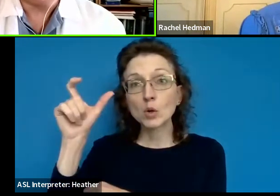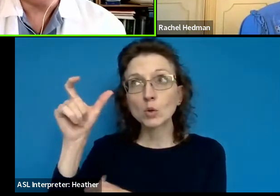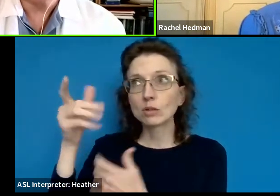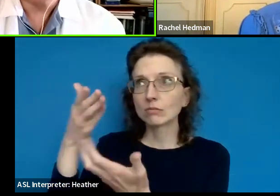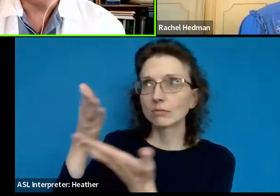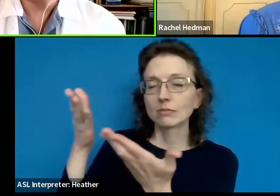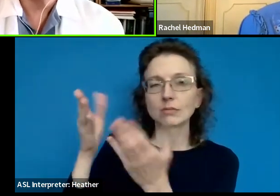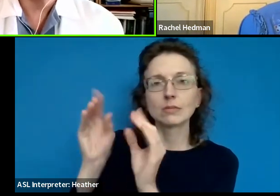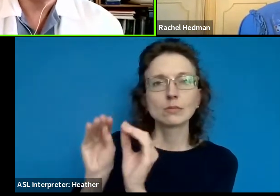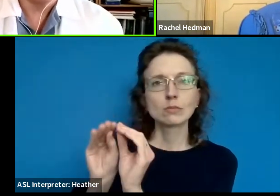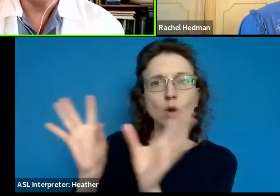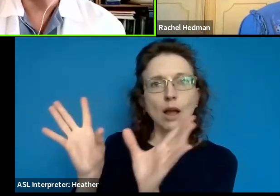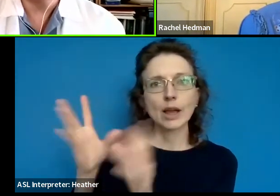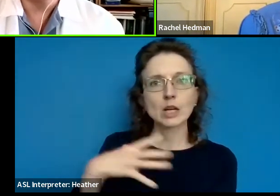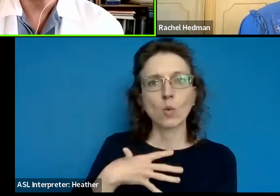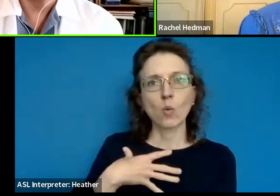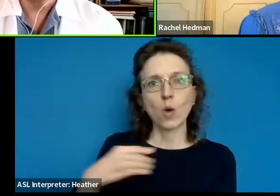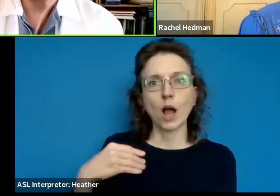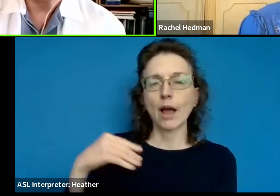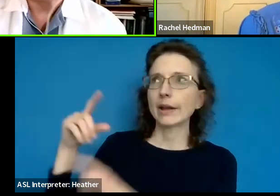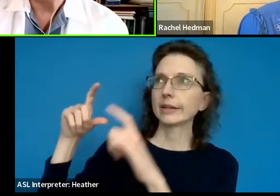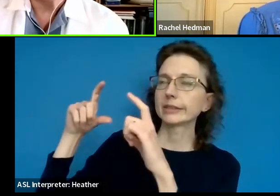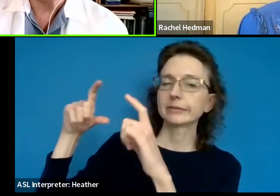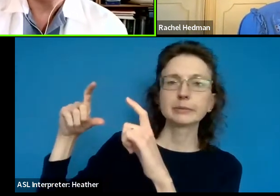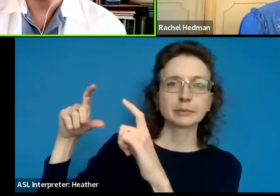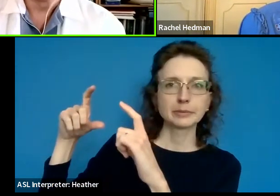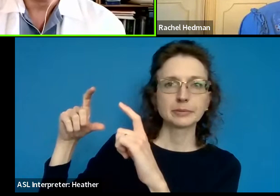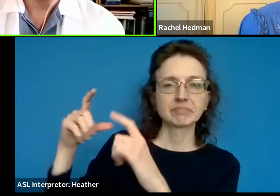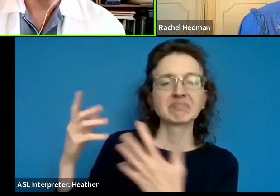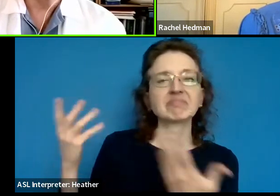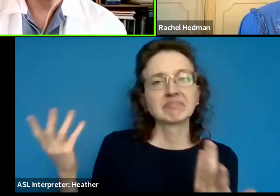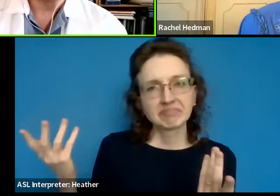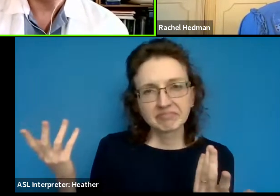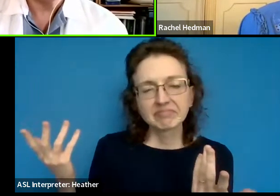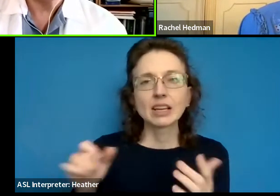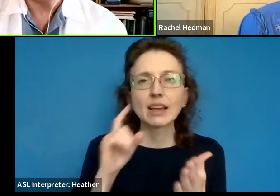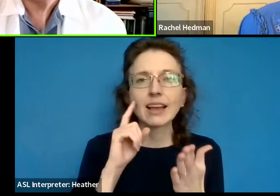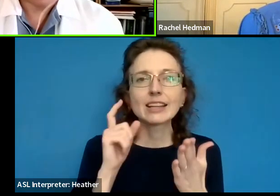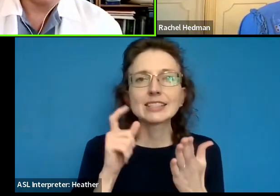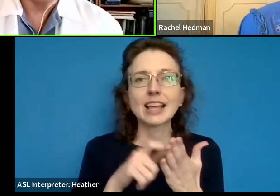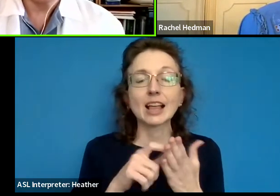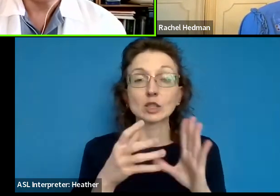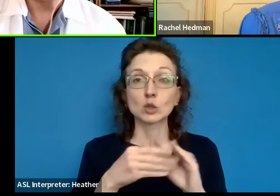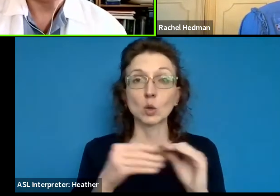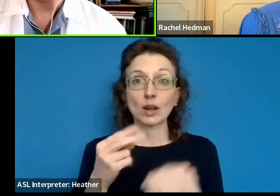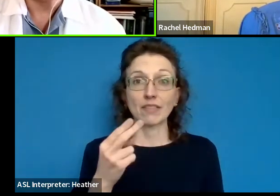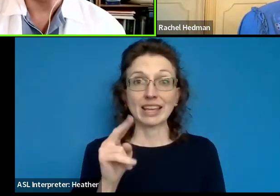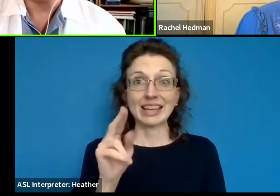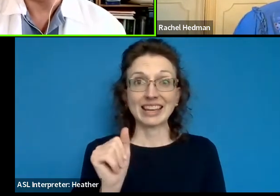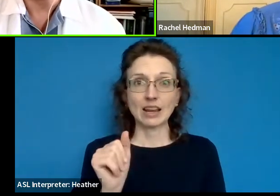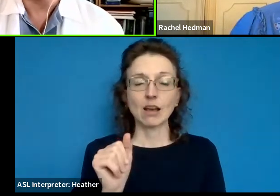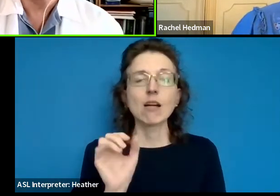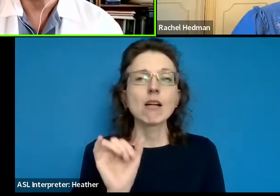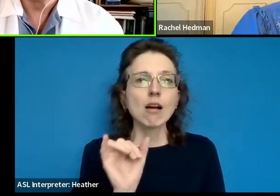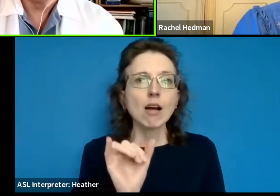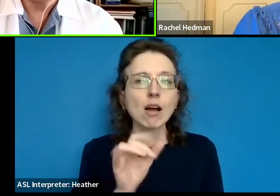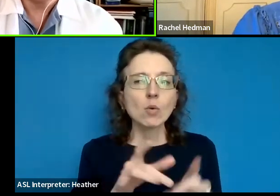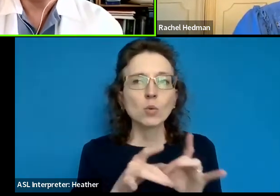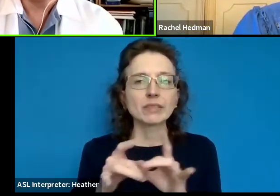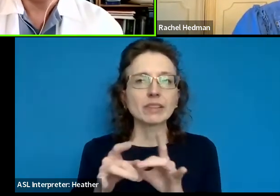bright and also white and so forth. So you can already tell that the story of Hina is going to have to do with something about